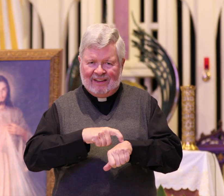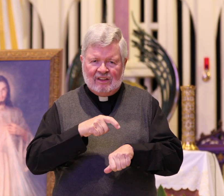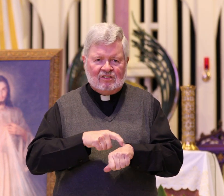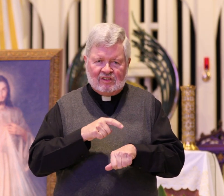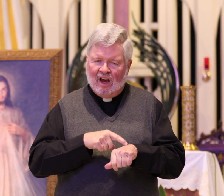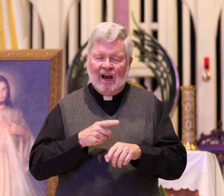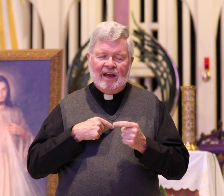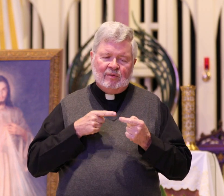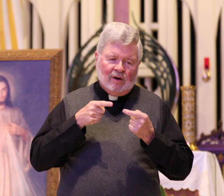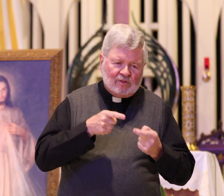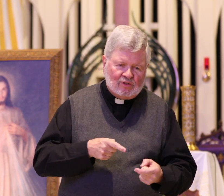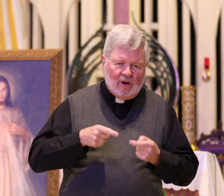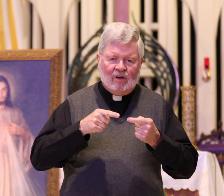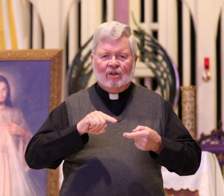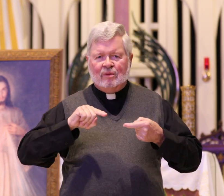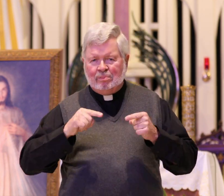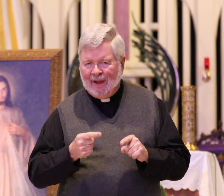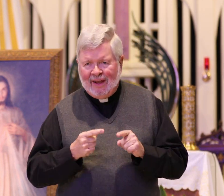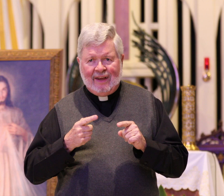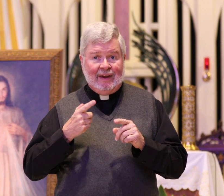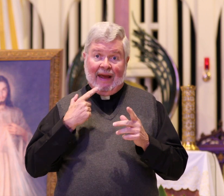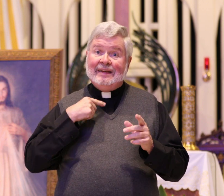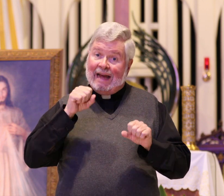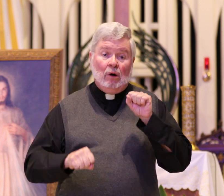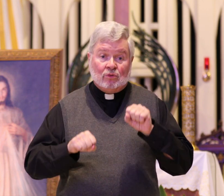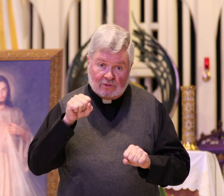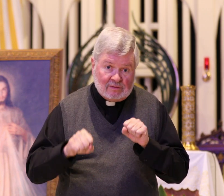this time of struggle and pain and doubt.